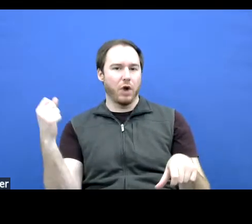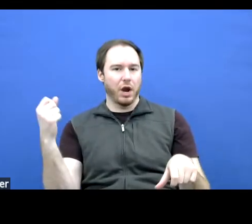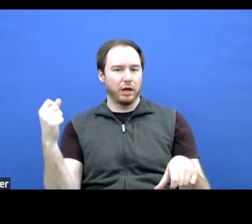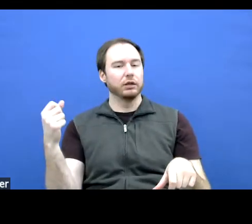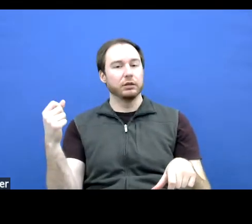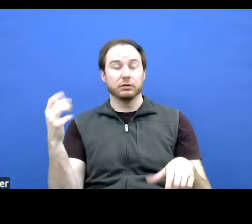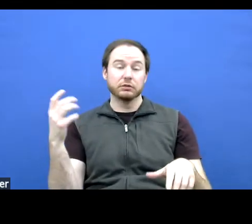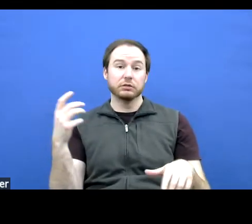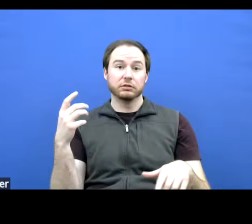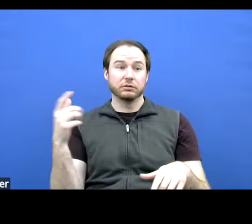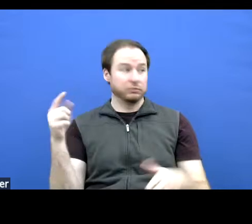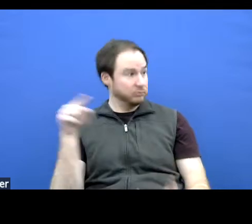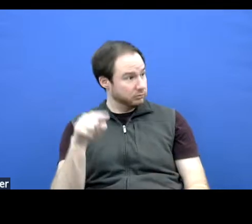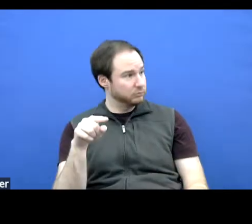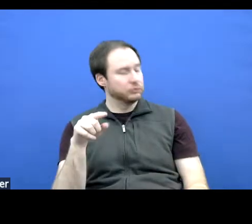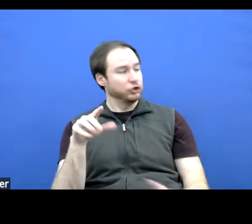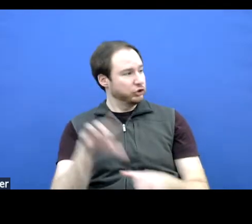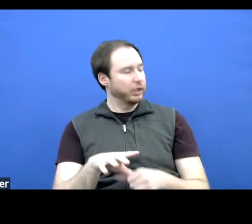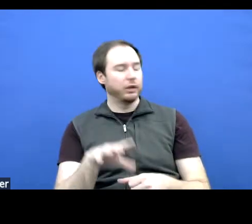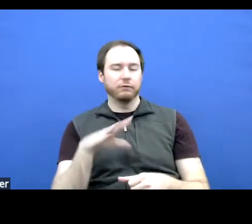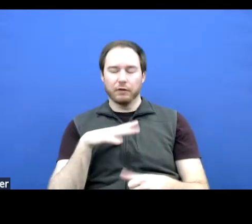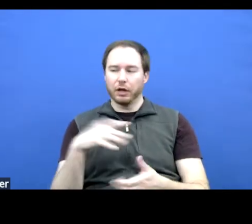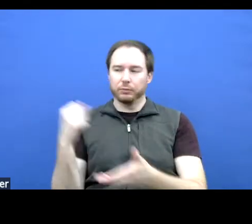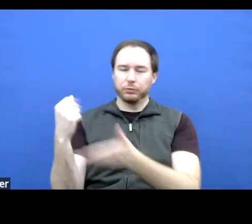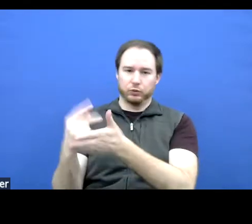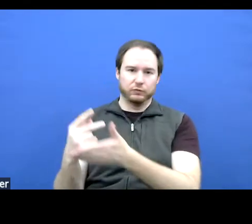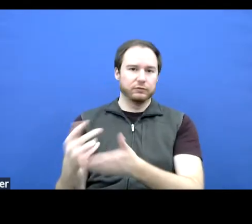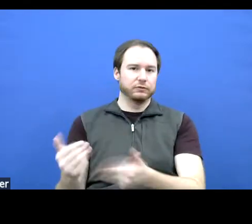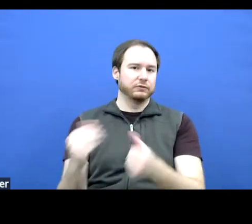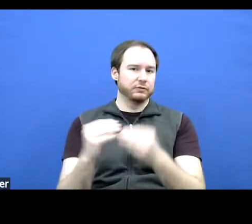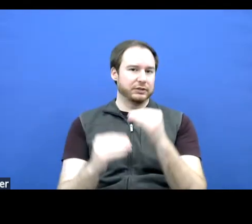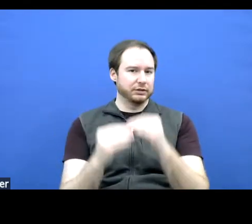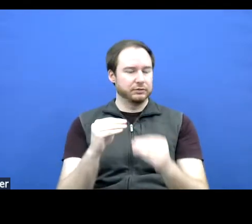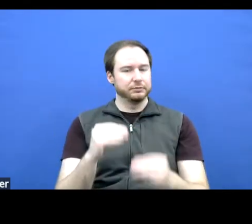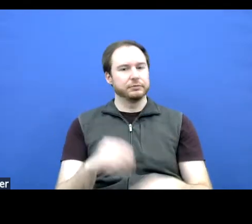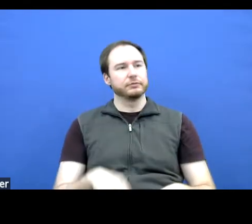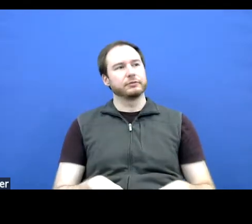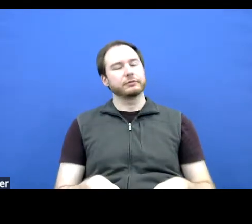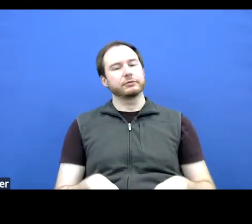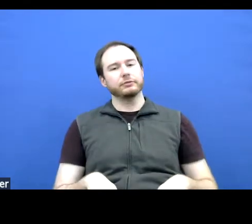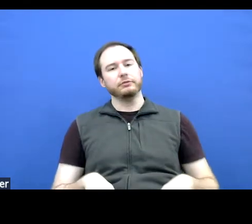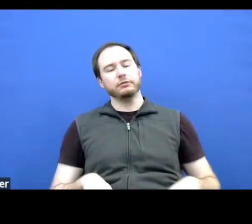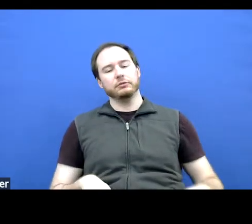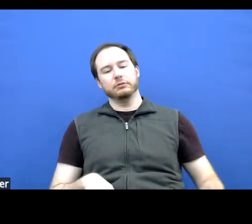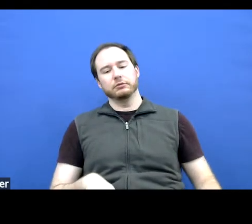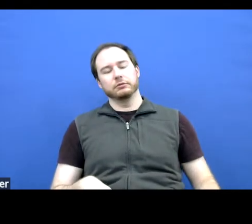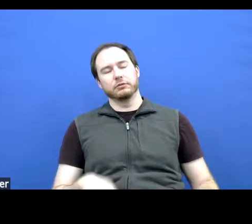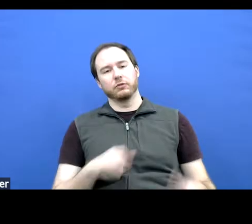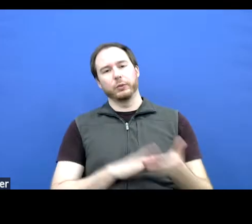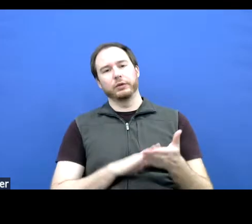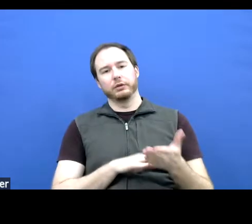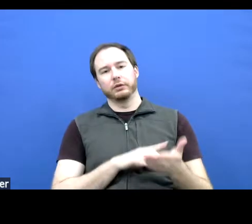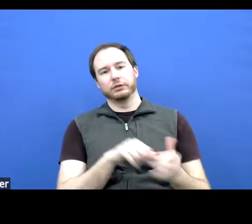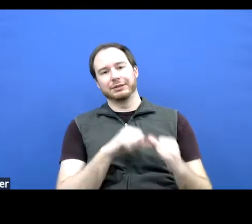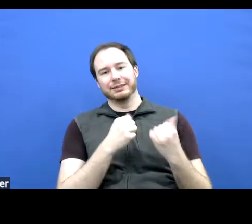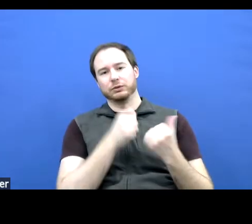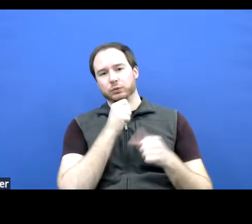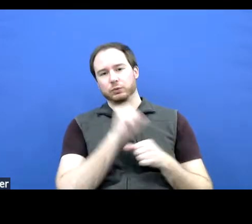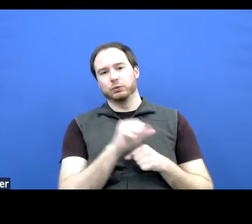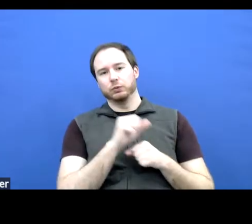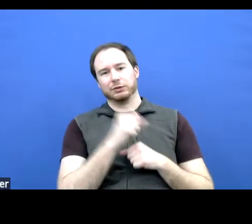it worked. So we did finally get them to approve it. So huge shout out to our crews who worked over the